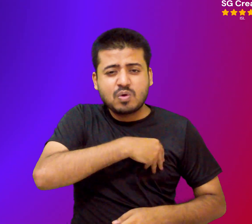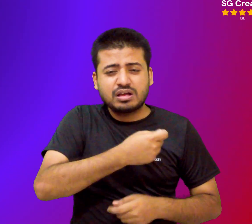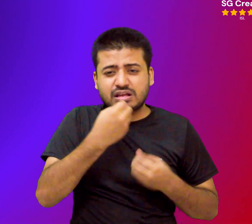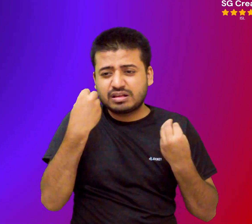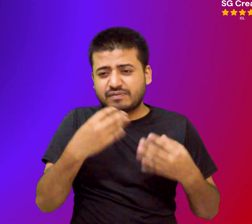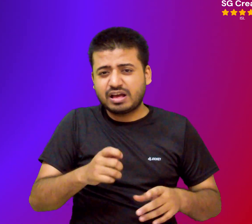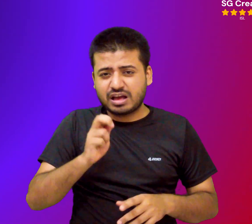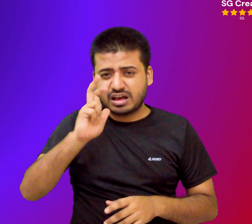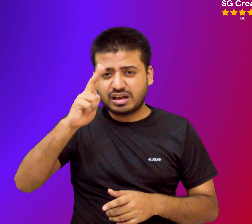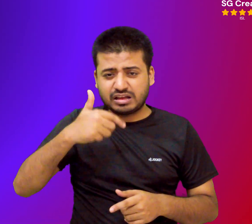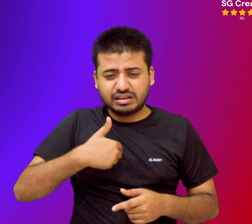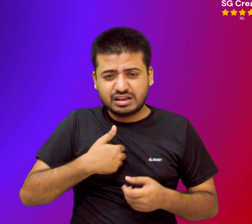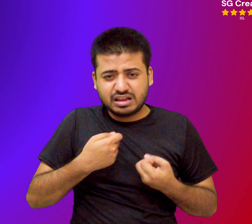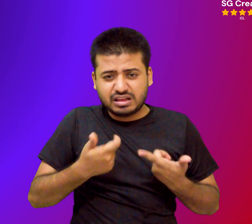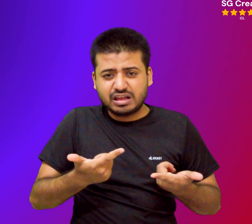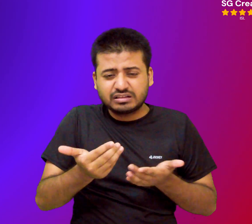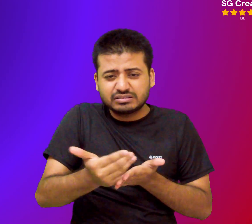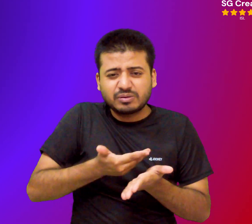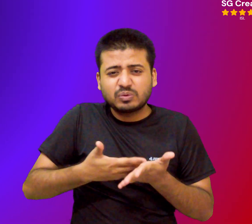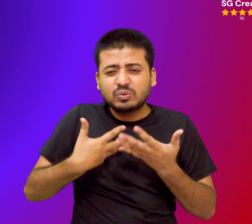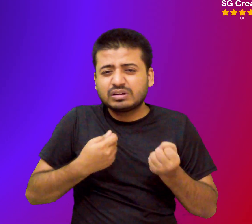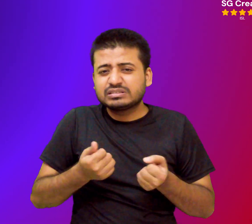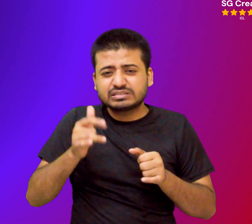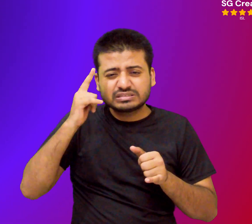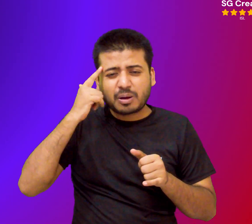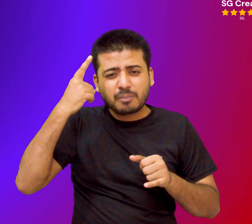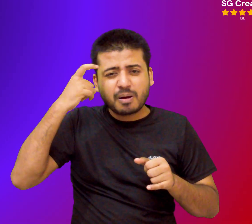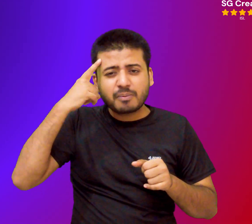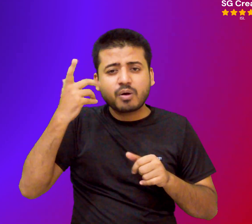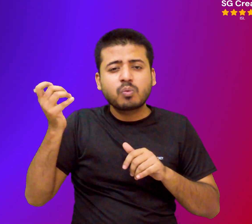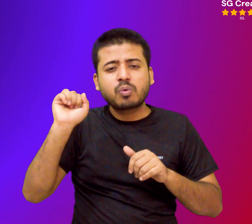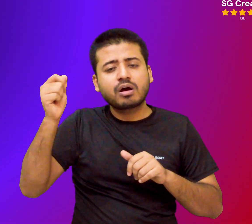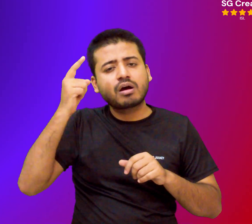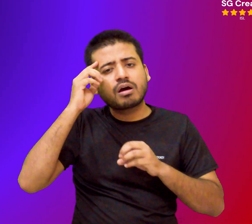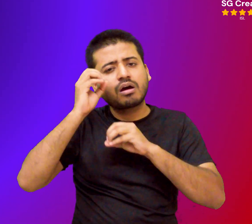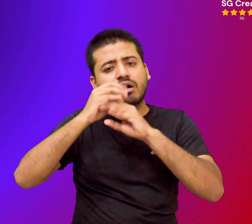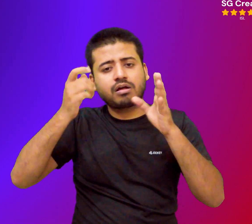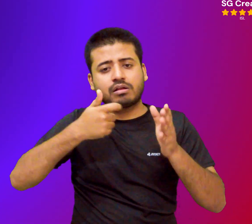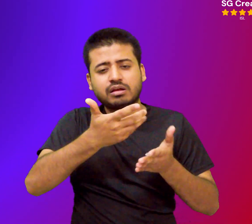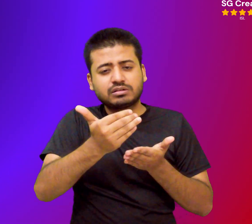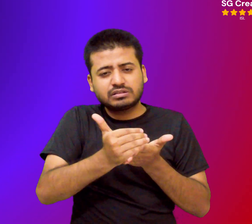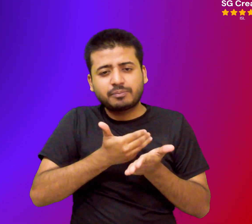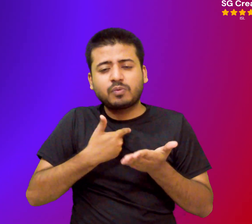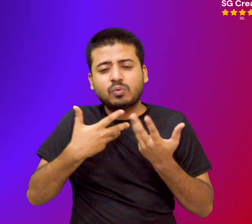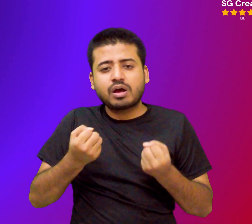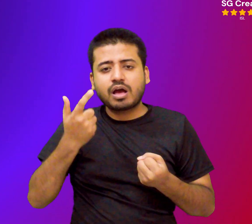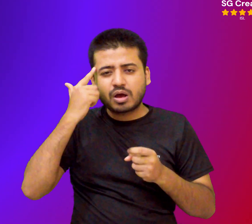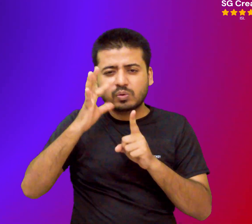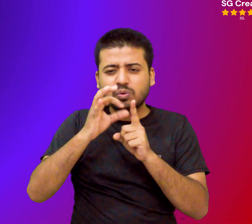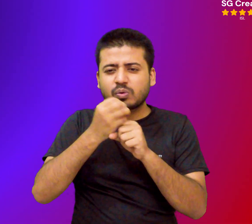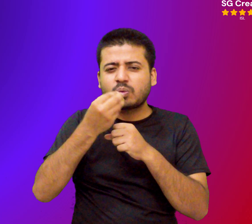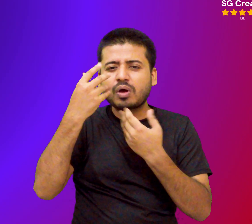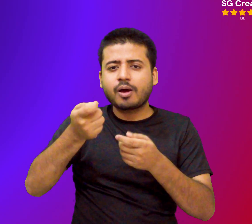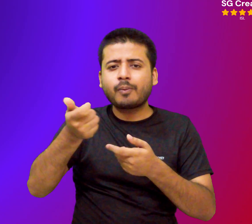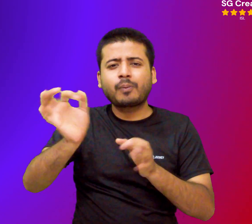dogs. Parasites. Dog meat can be infected with parasites such as trichinella, which can cause illness in